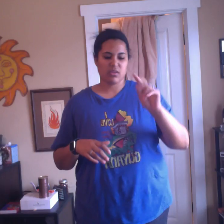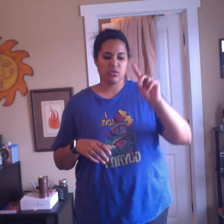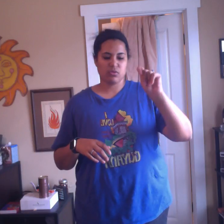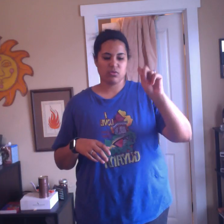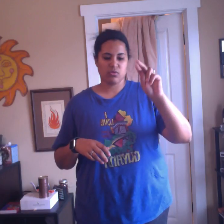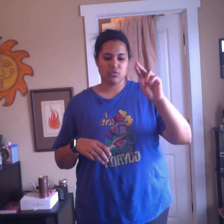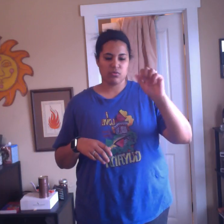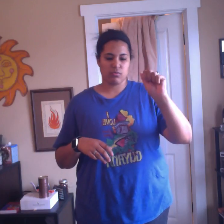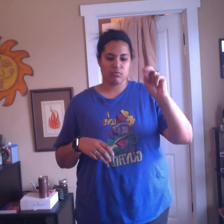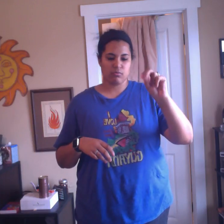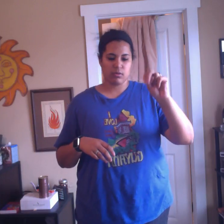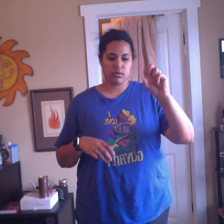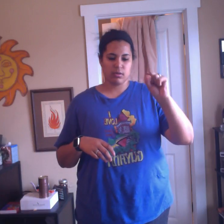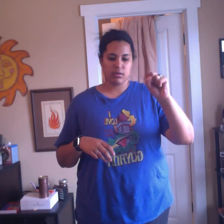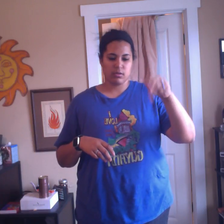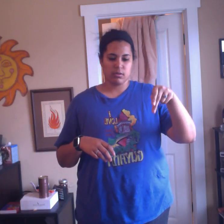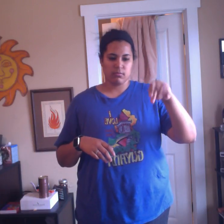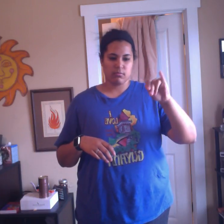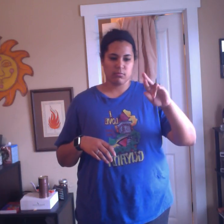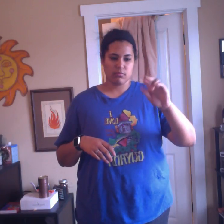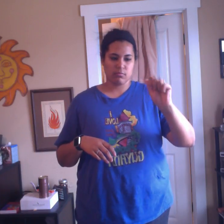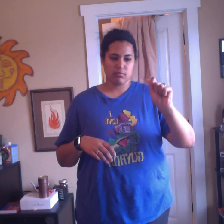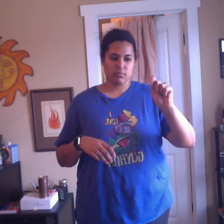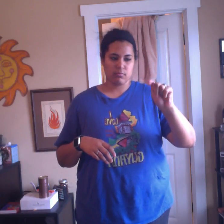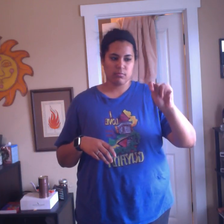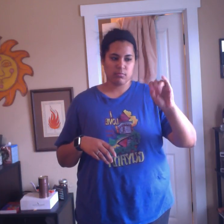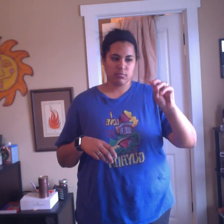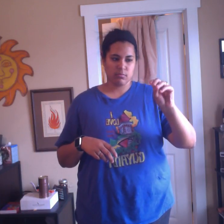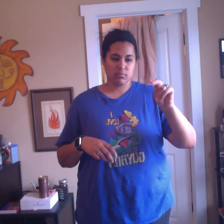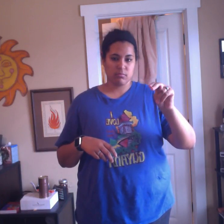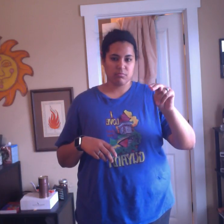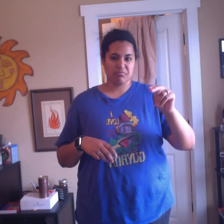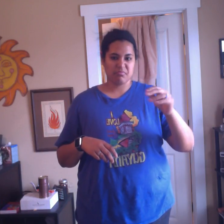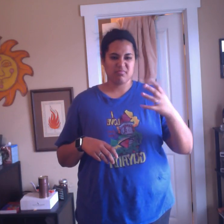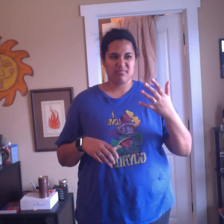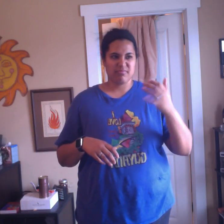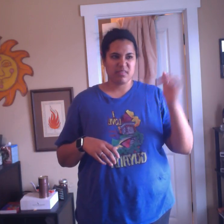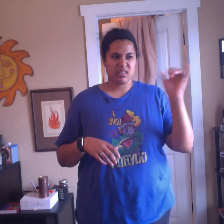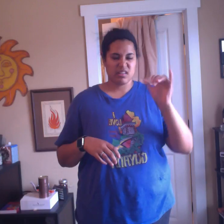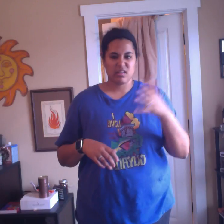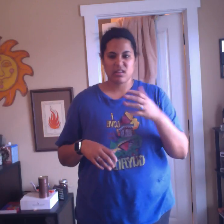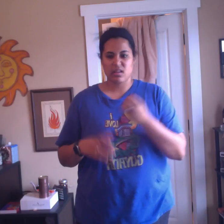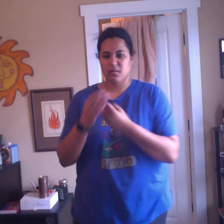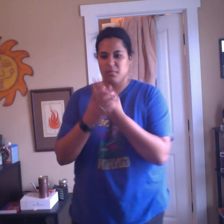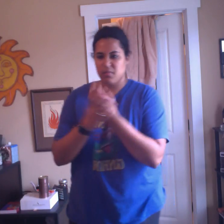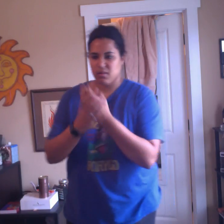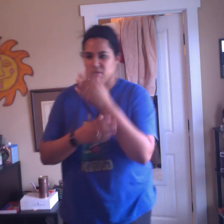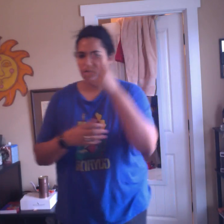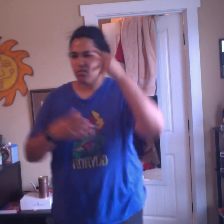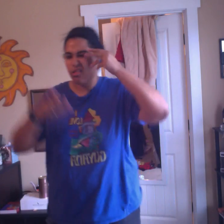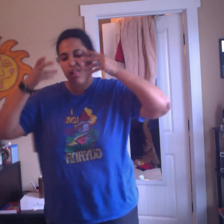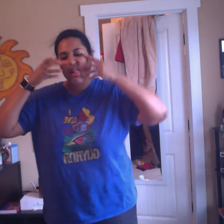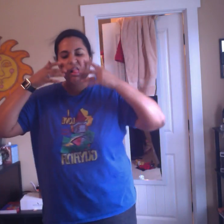plant sweat, and you guessed it, it's an enormous part of the water cycle and the water that heads back into the atmosphere. In fact, it's not